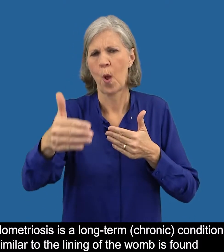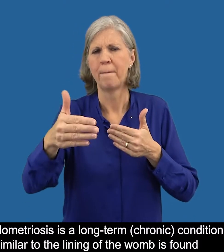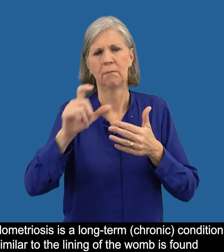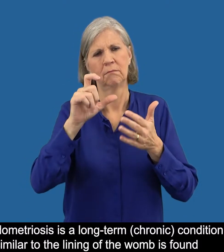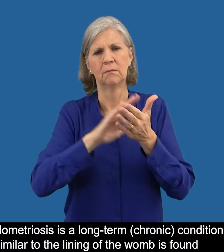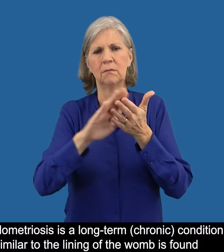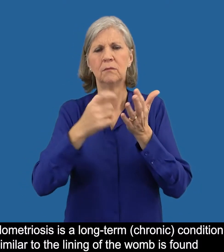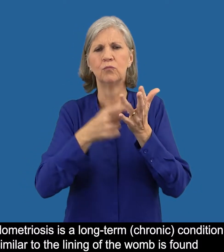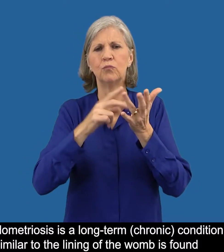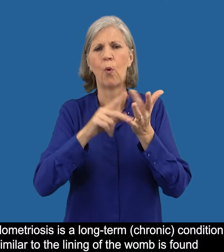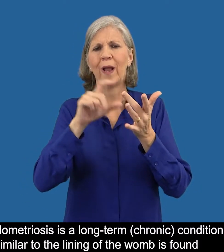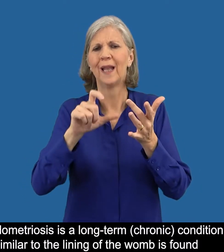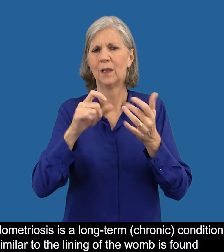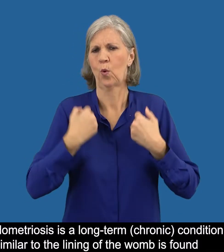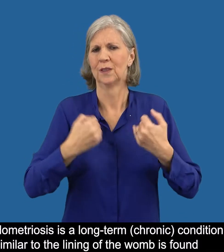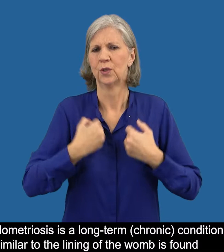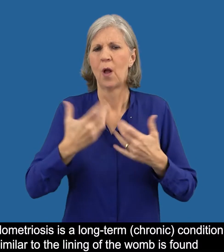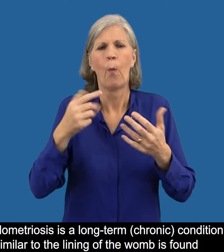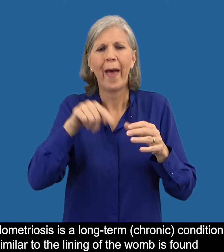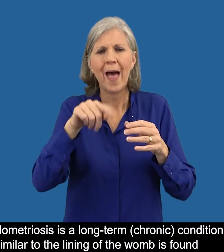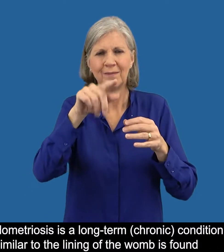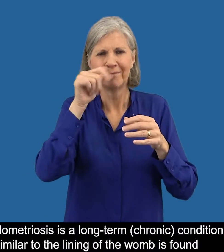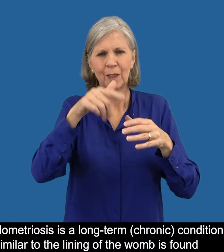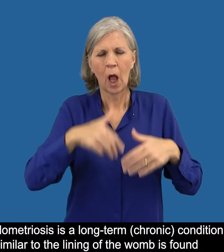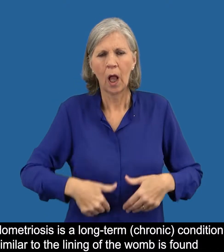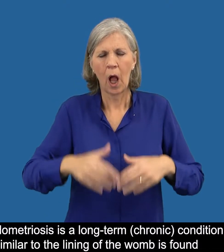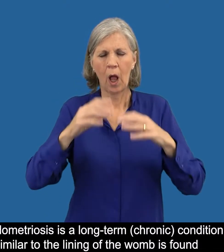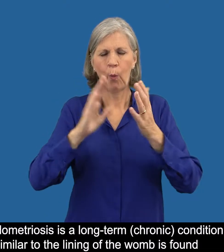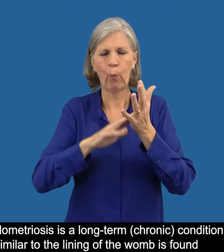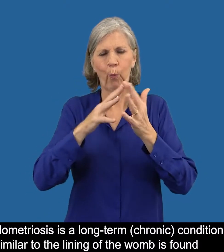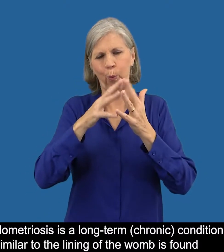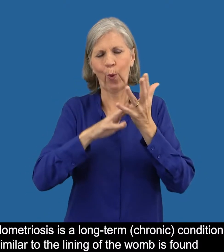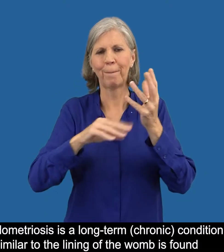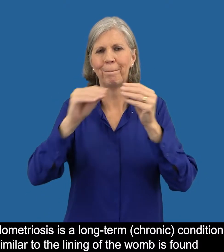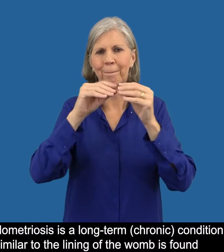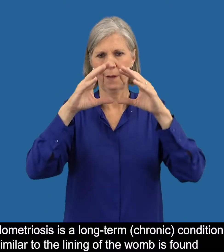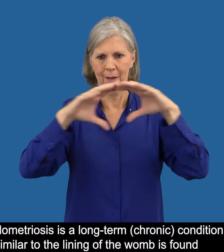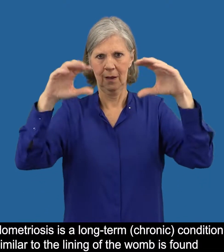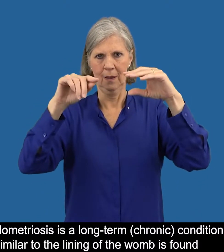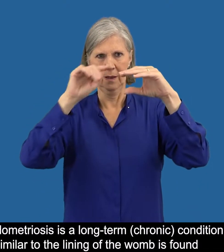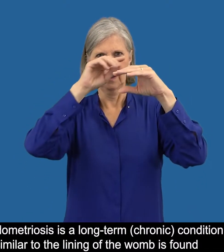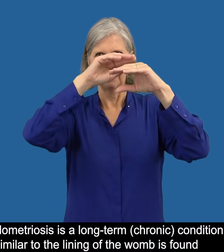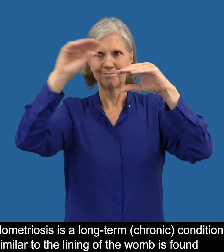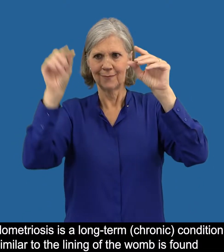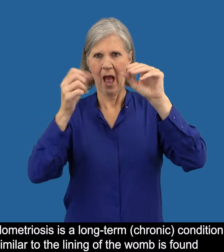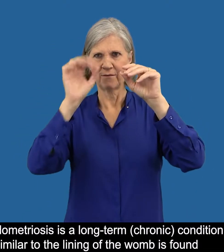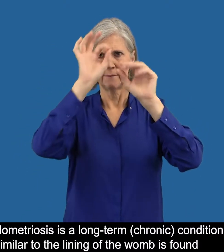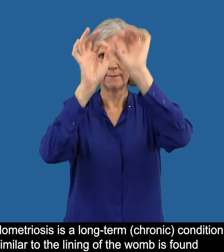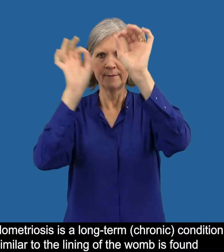Endometriosis. Endometriosis is a long-term, chronic condition where tissue, similar to the lining of the womb, is found